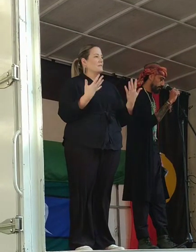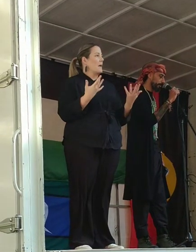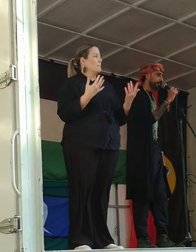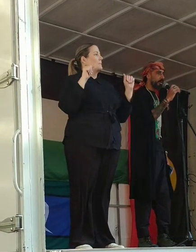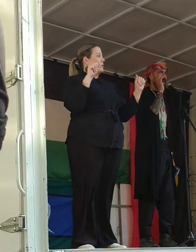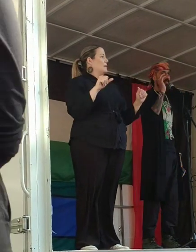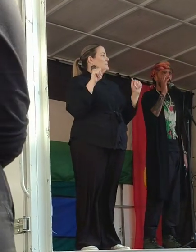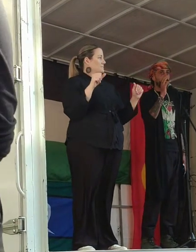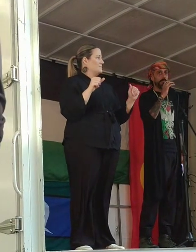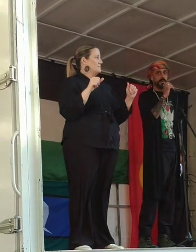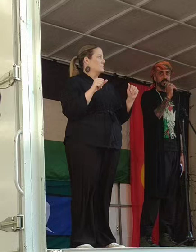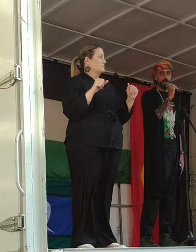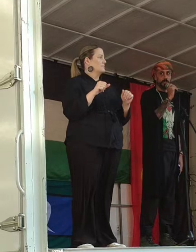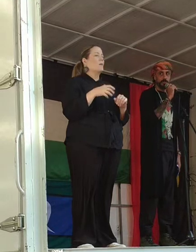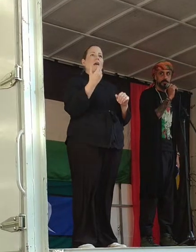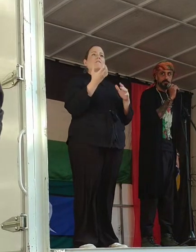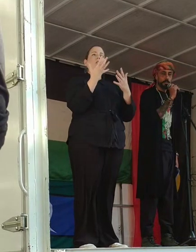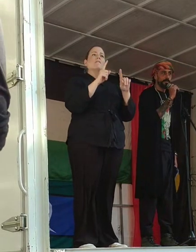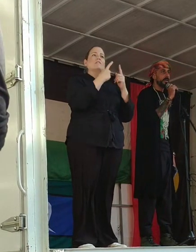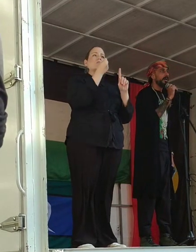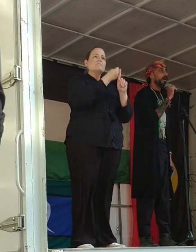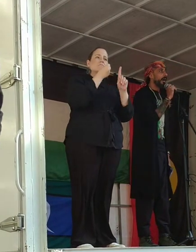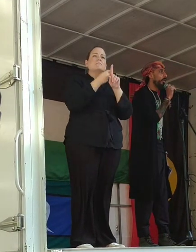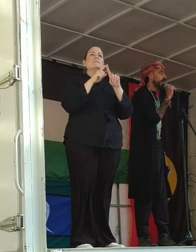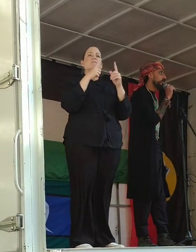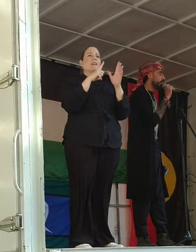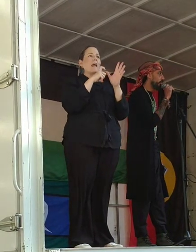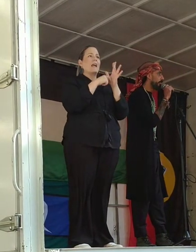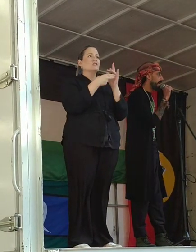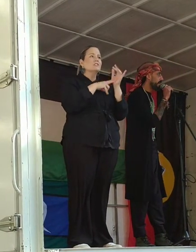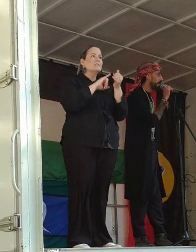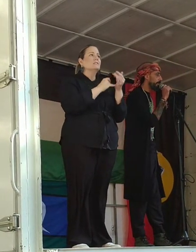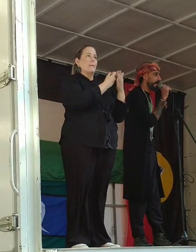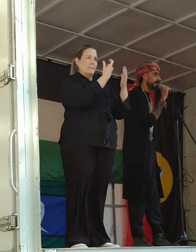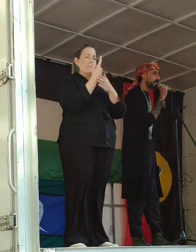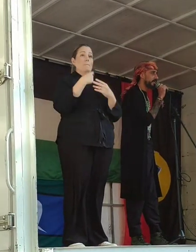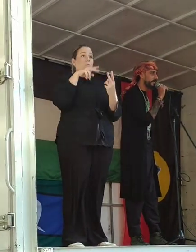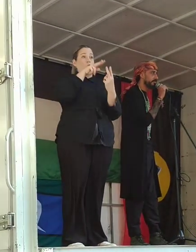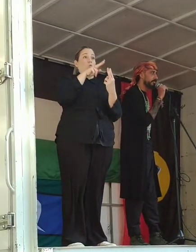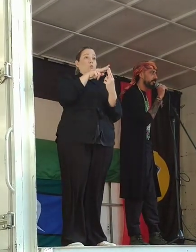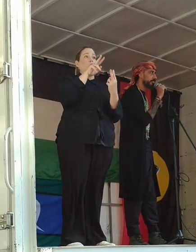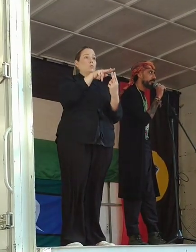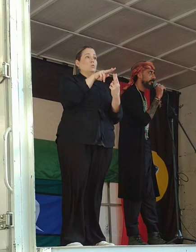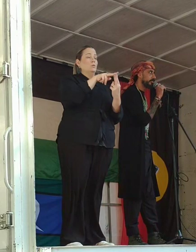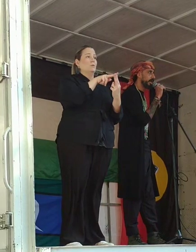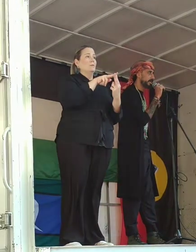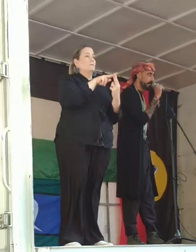Okay, so we have a lot of campaigns going on. Our two main